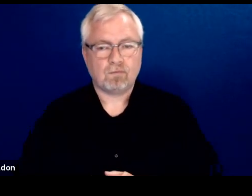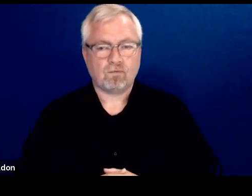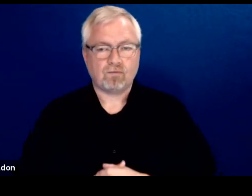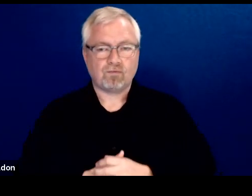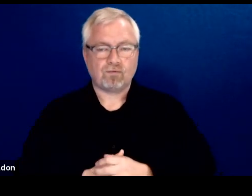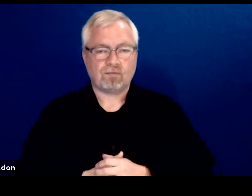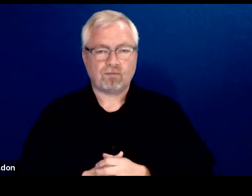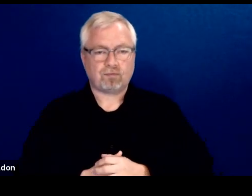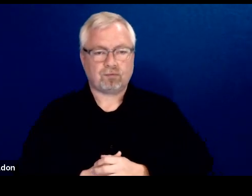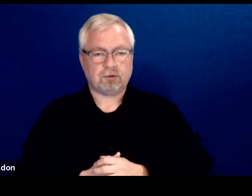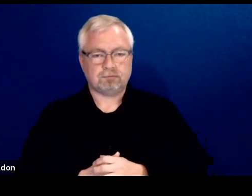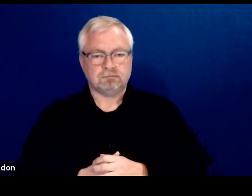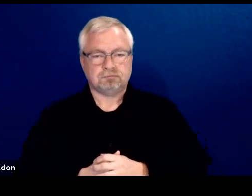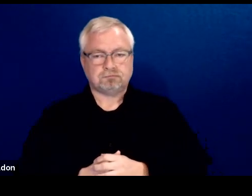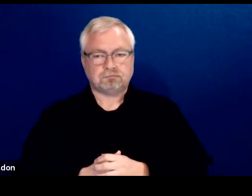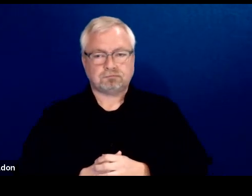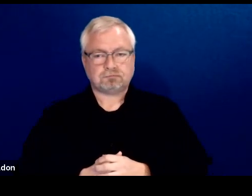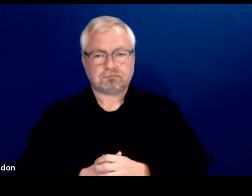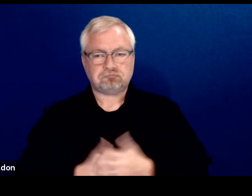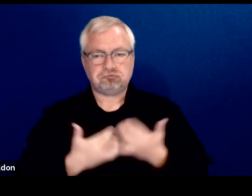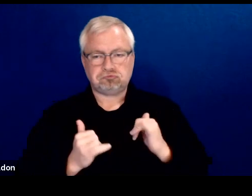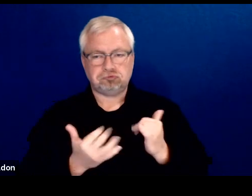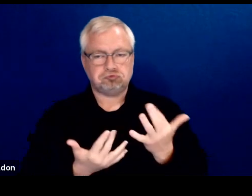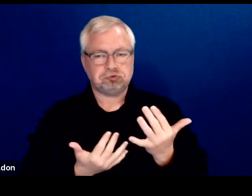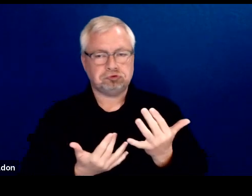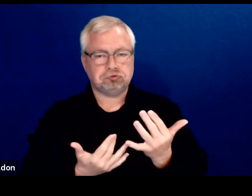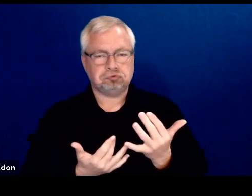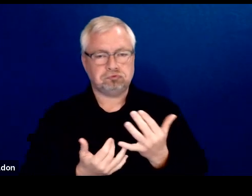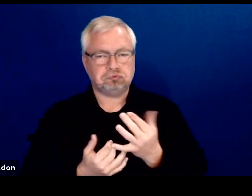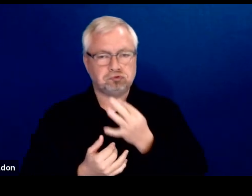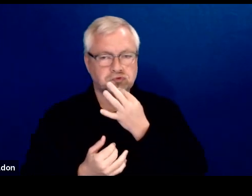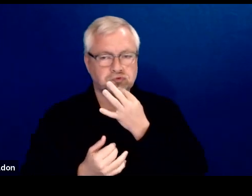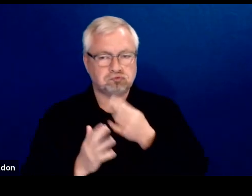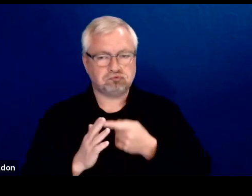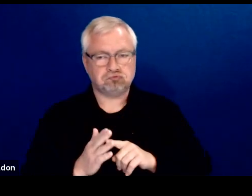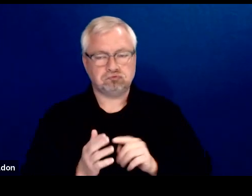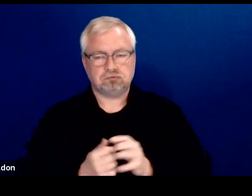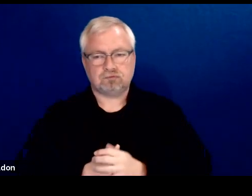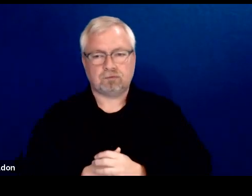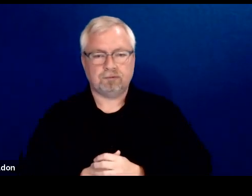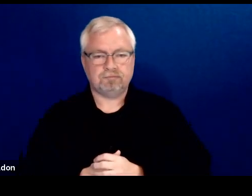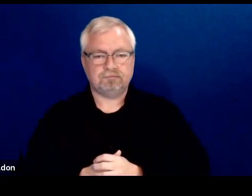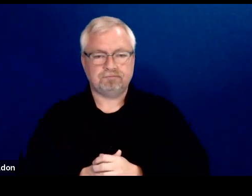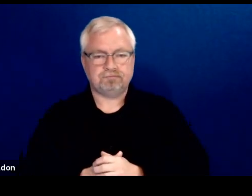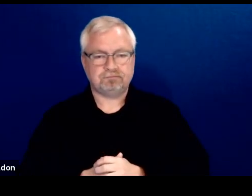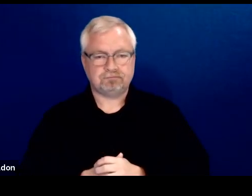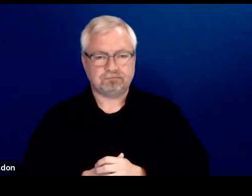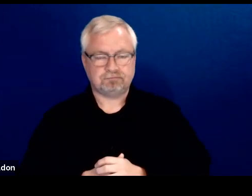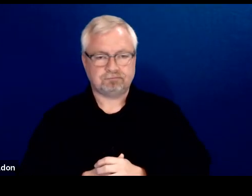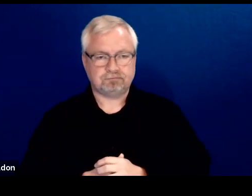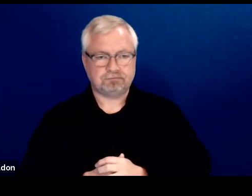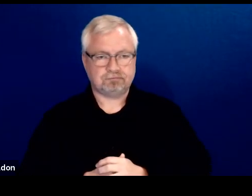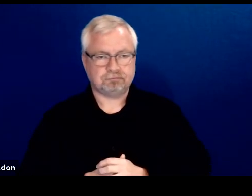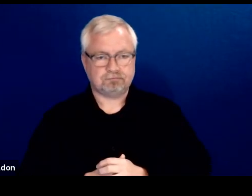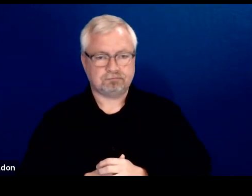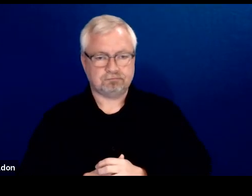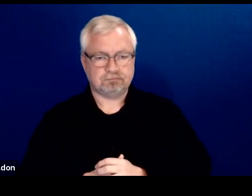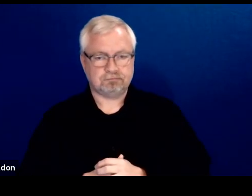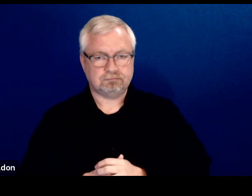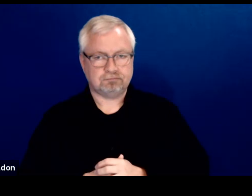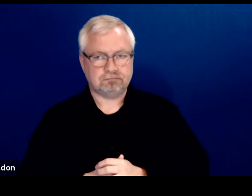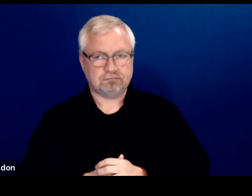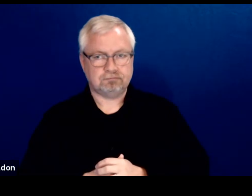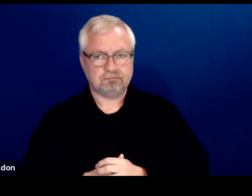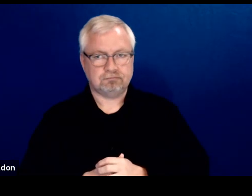not be successful. And so today, I am announcing the suspension of my campaign. Senator